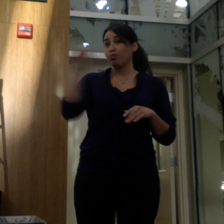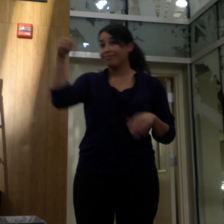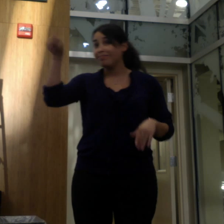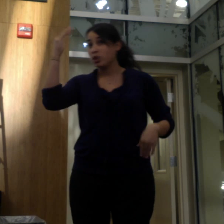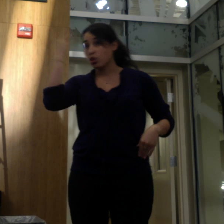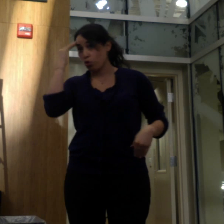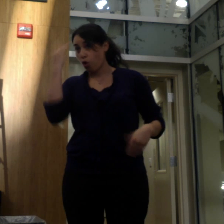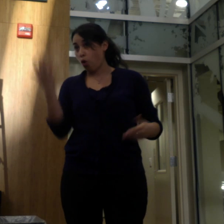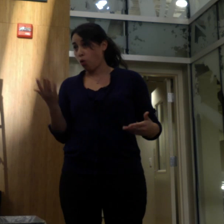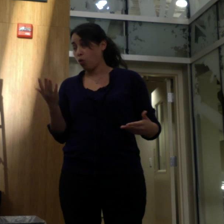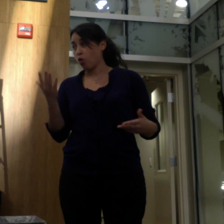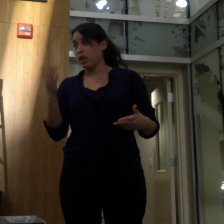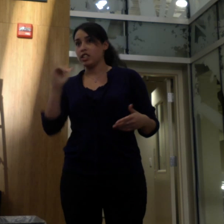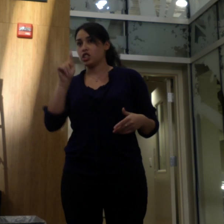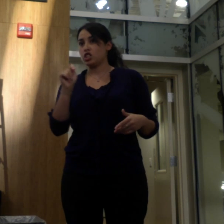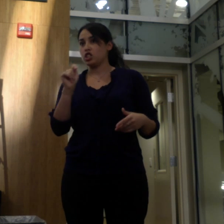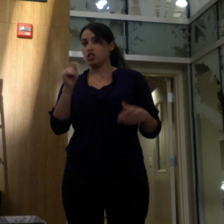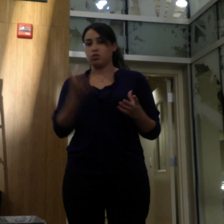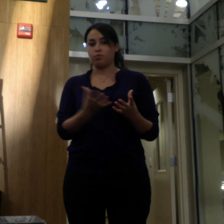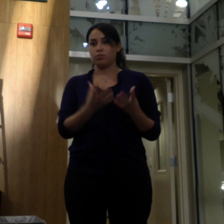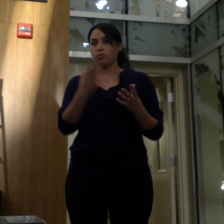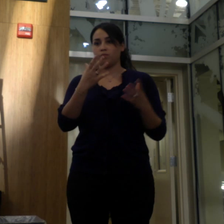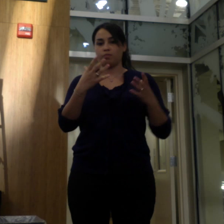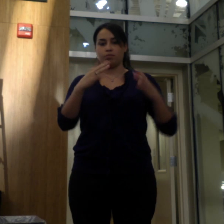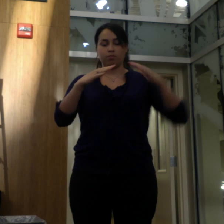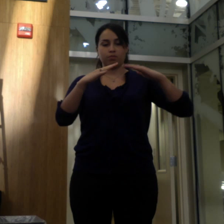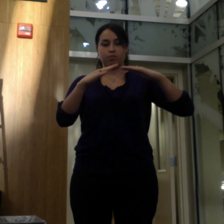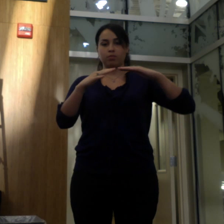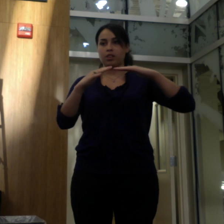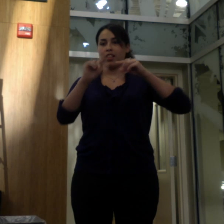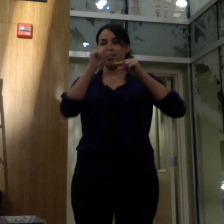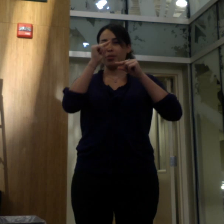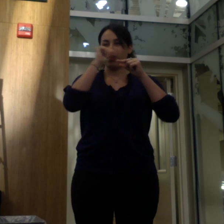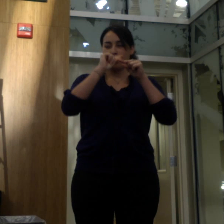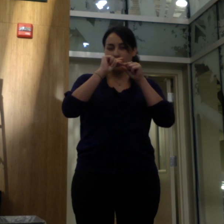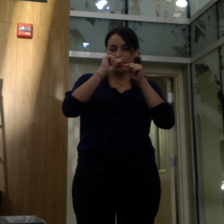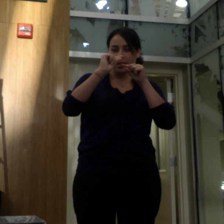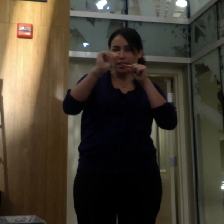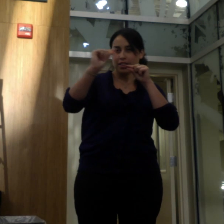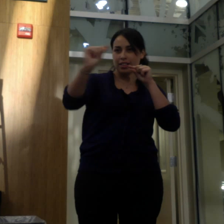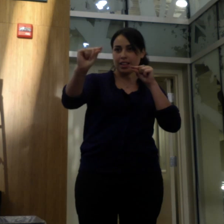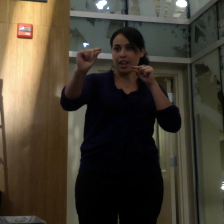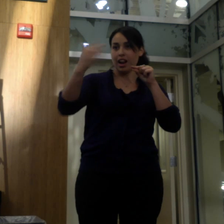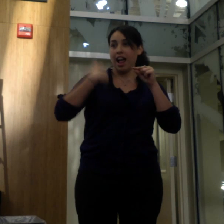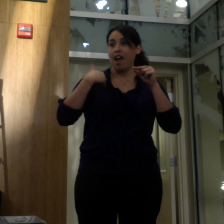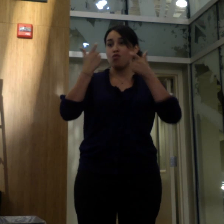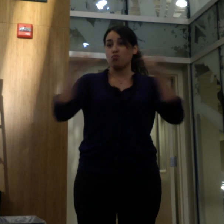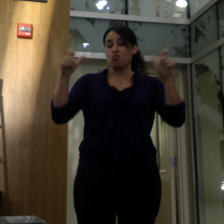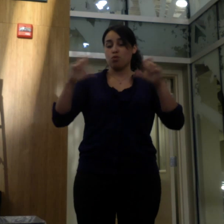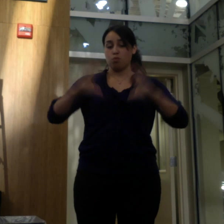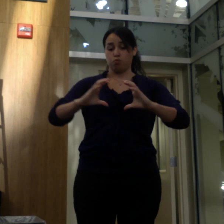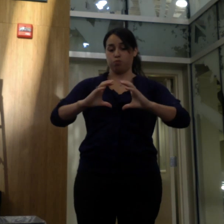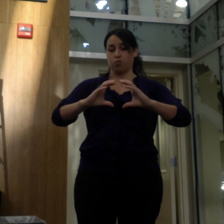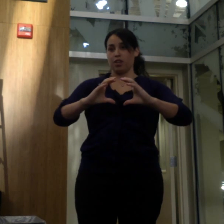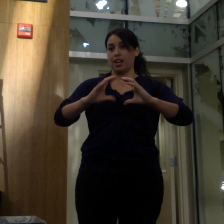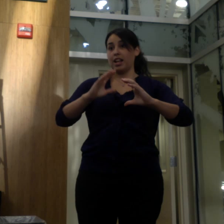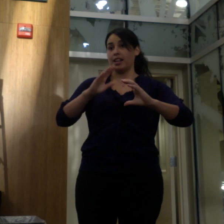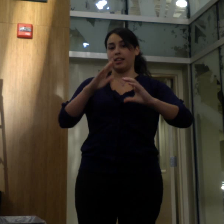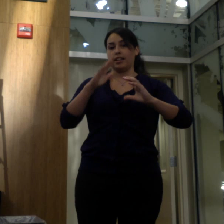everybody? And, you know, it's just a cavity that there's this thin little layer of earth and there's a huge cavity underneath and eventually it gives